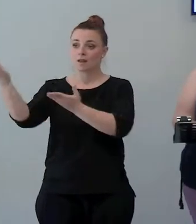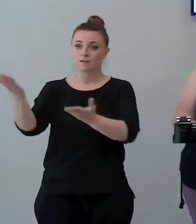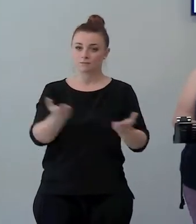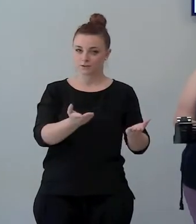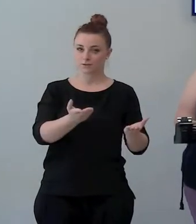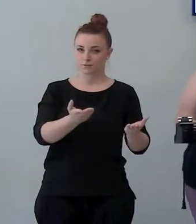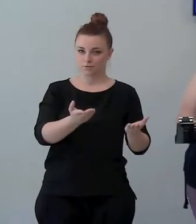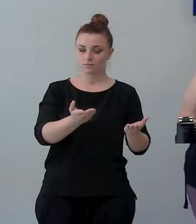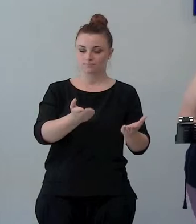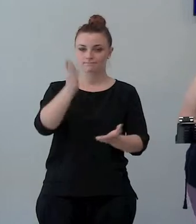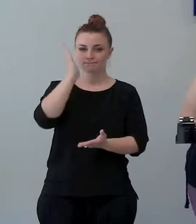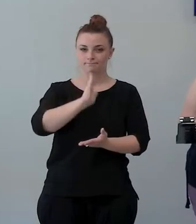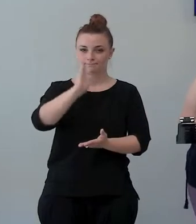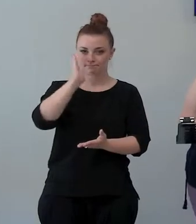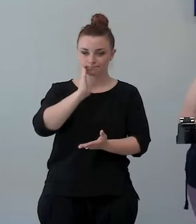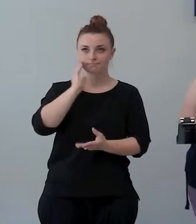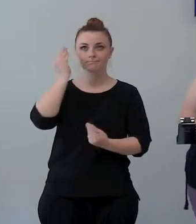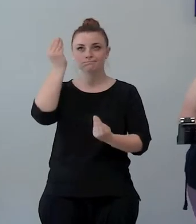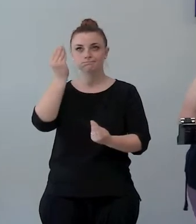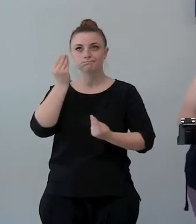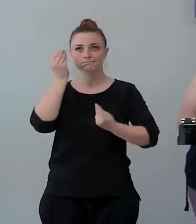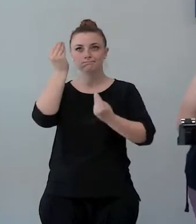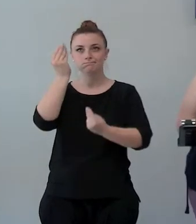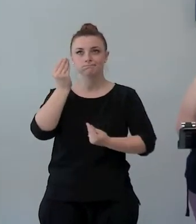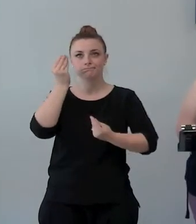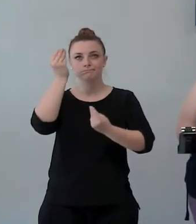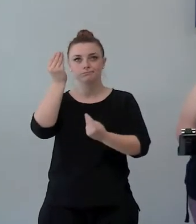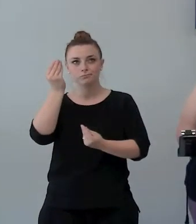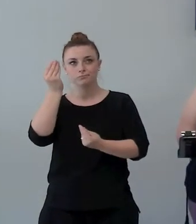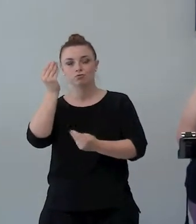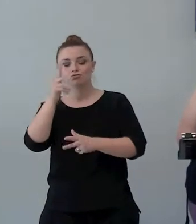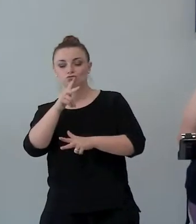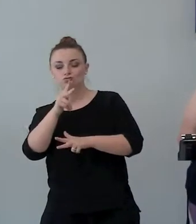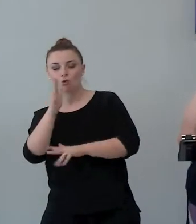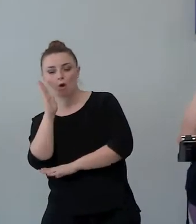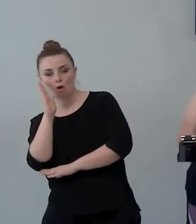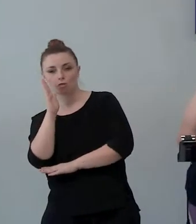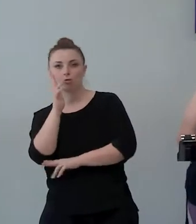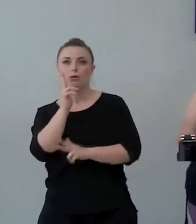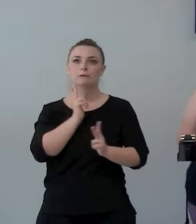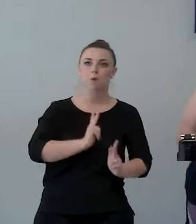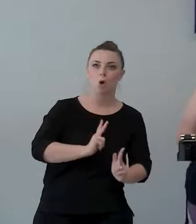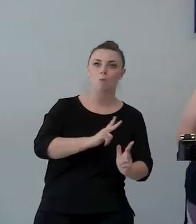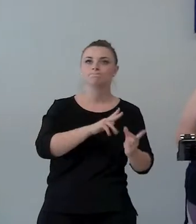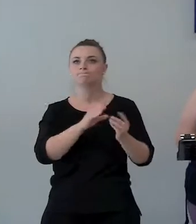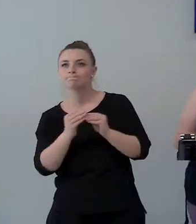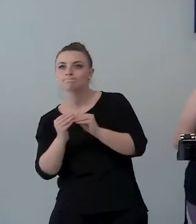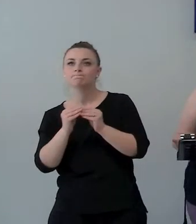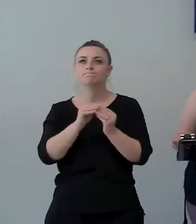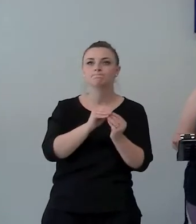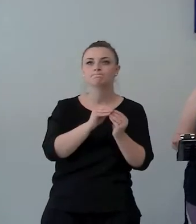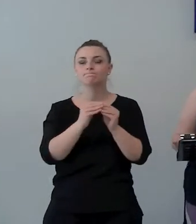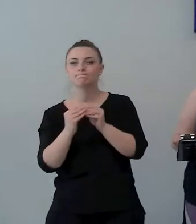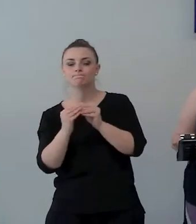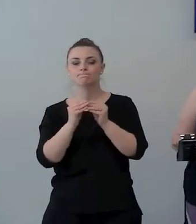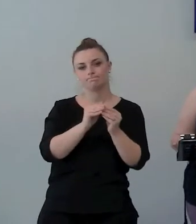esaminare il vostro sonno, il vostro riposo. I invite you to examine